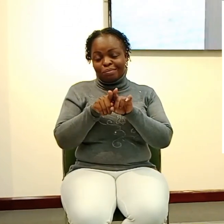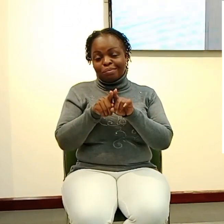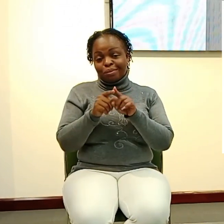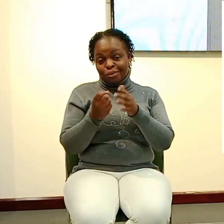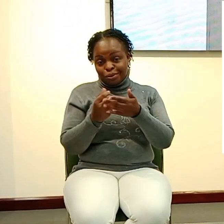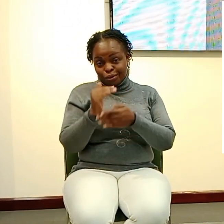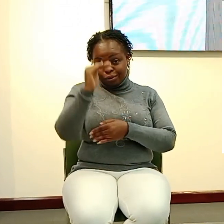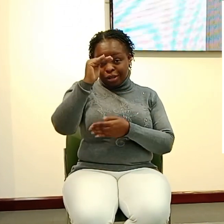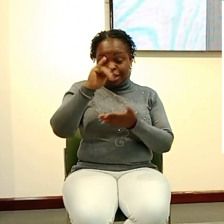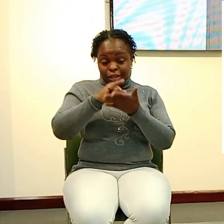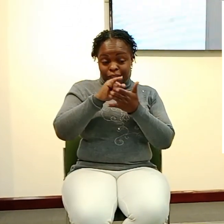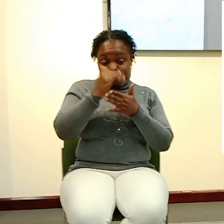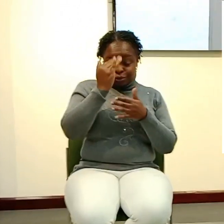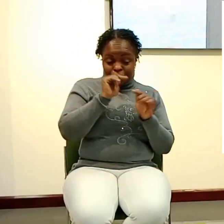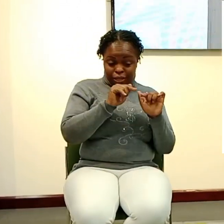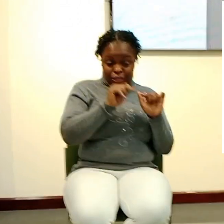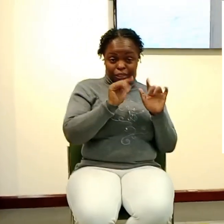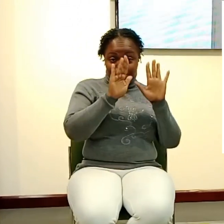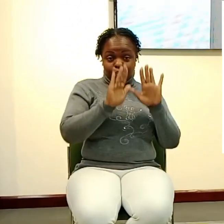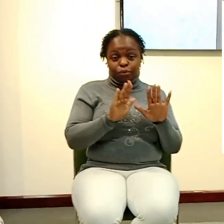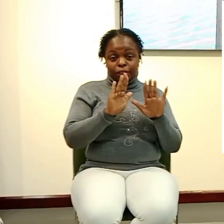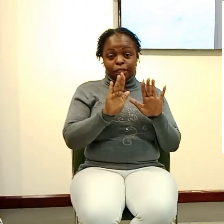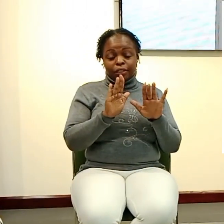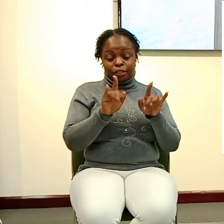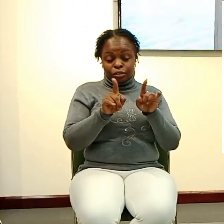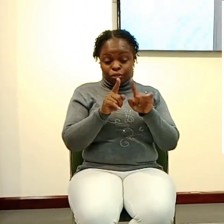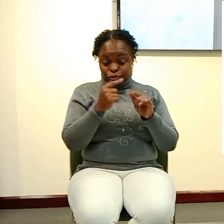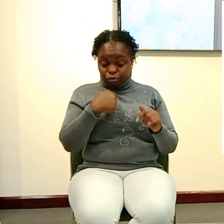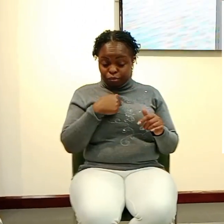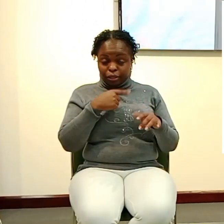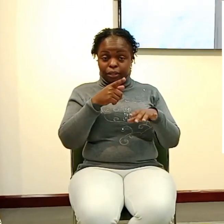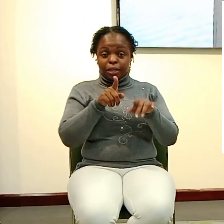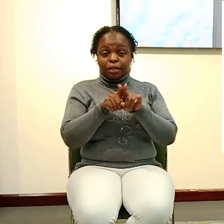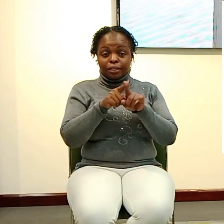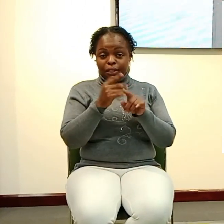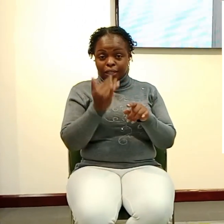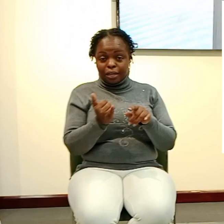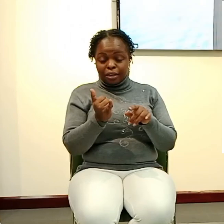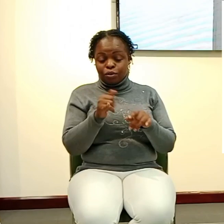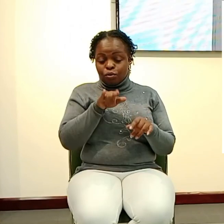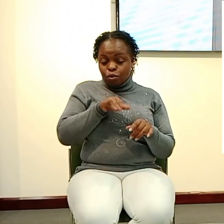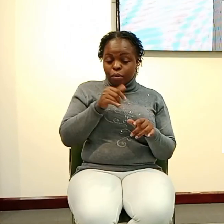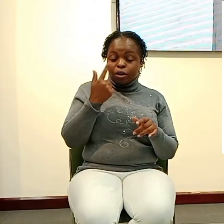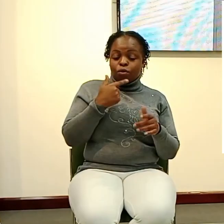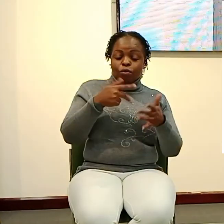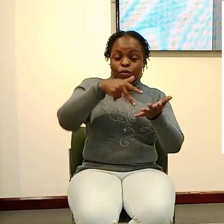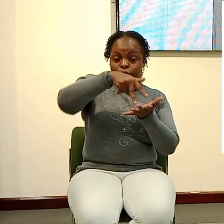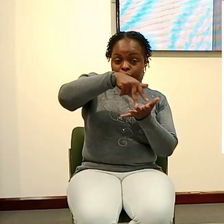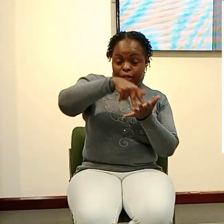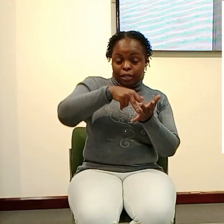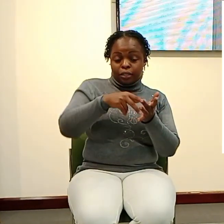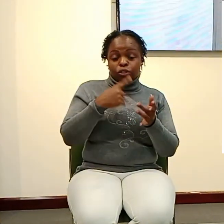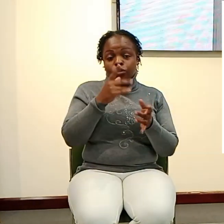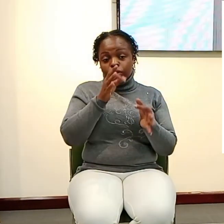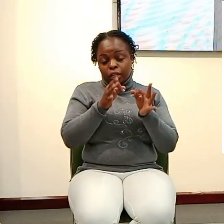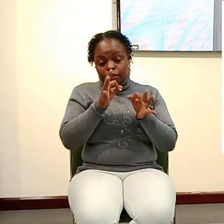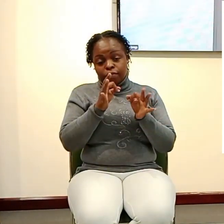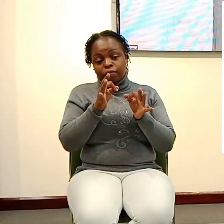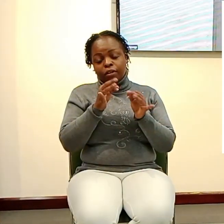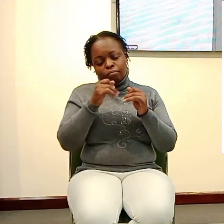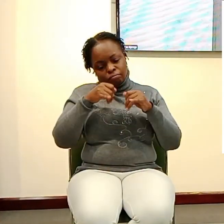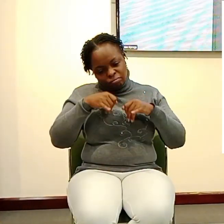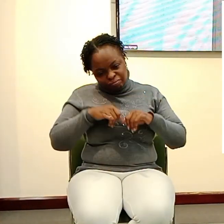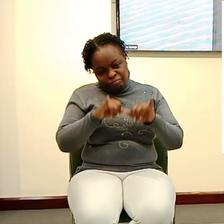me as a young woman who vied. And so when I see efforts being made to ensure that more and more